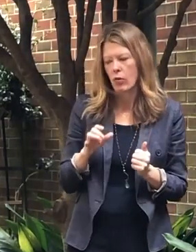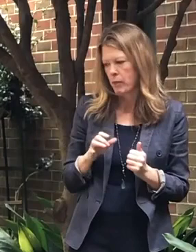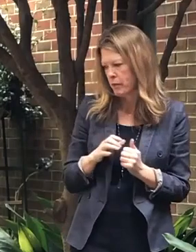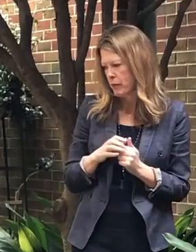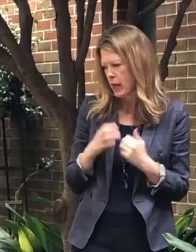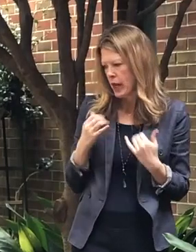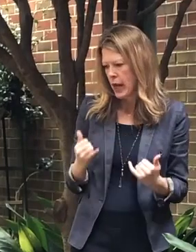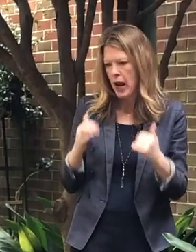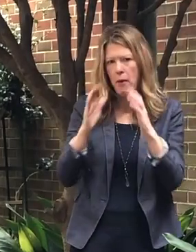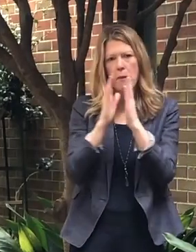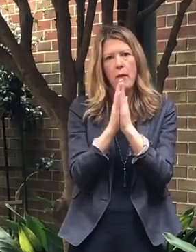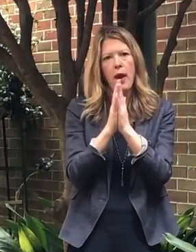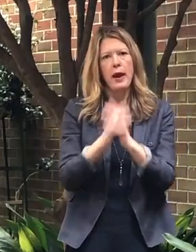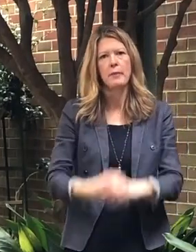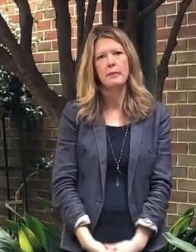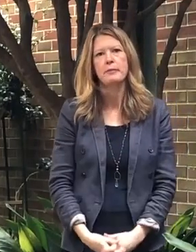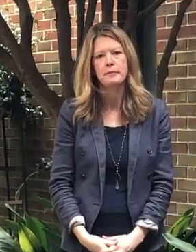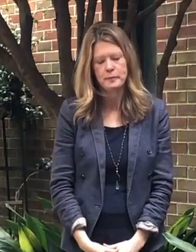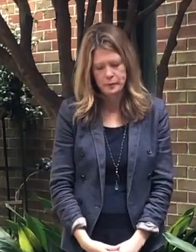pray.